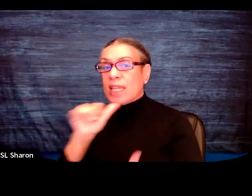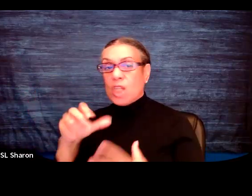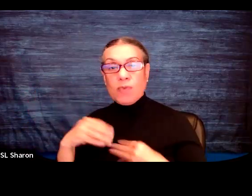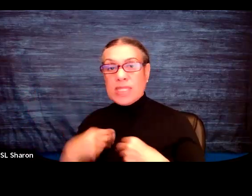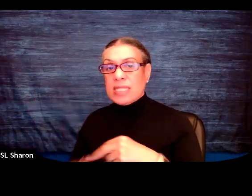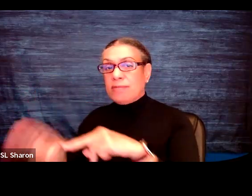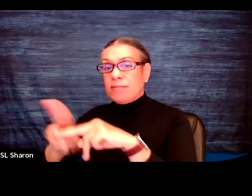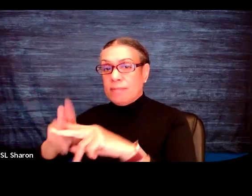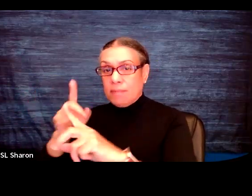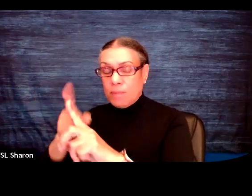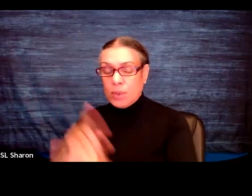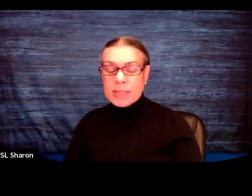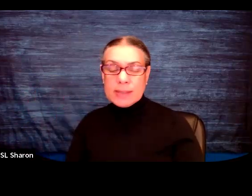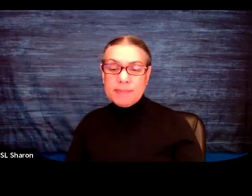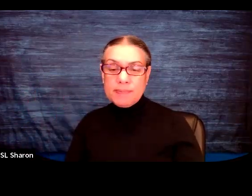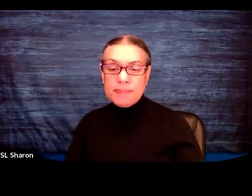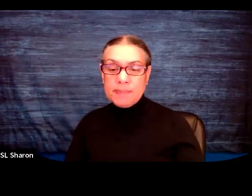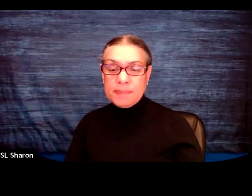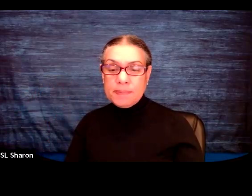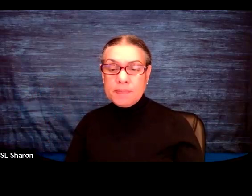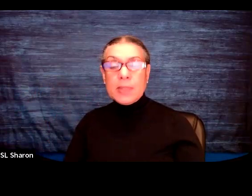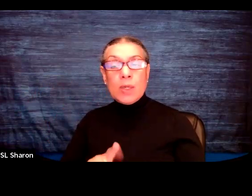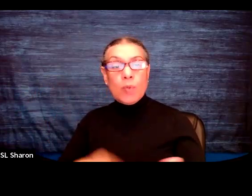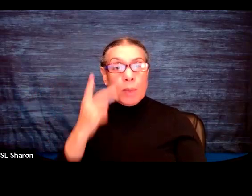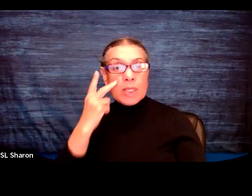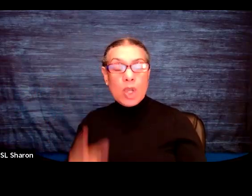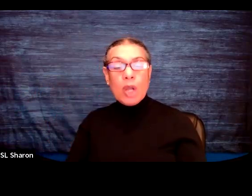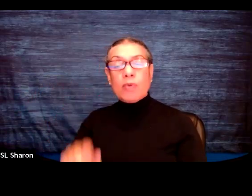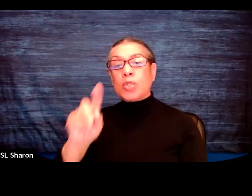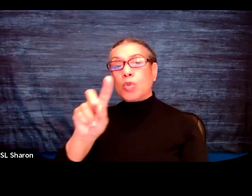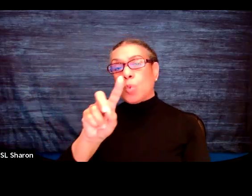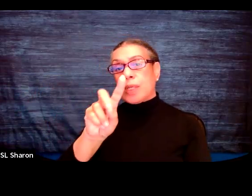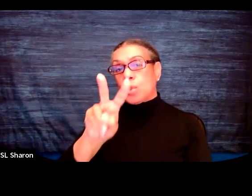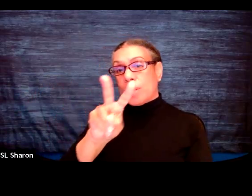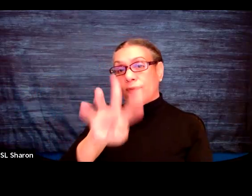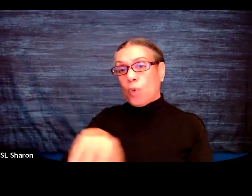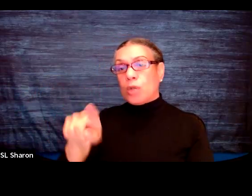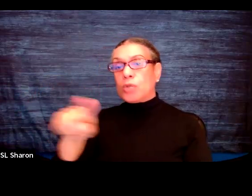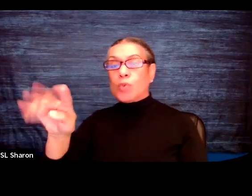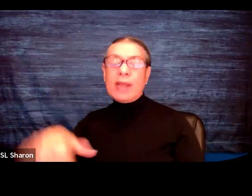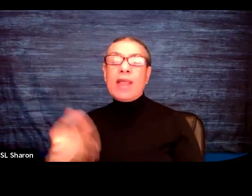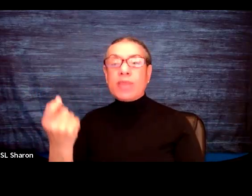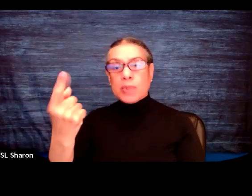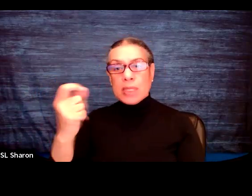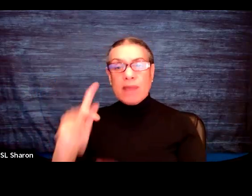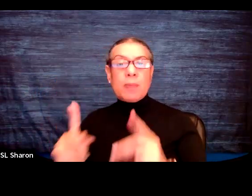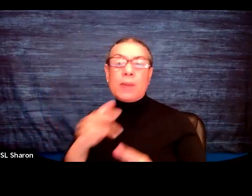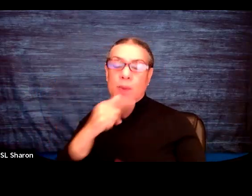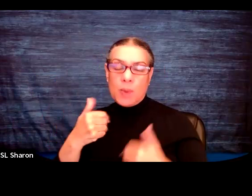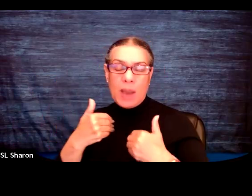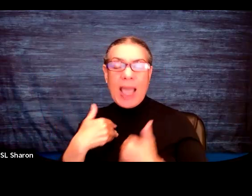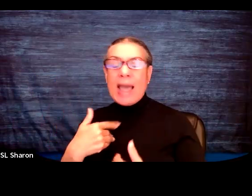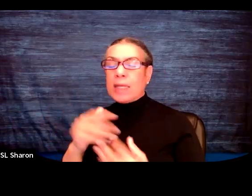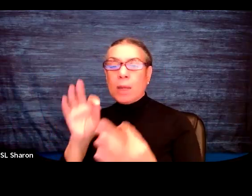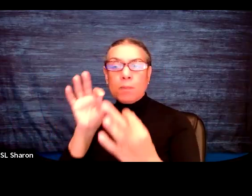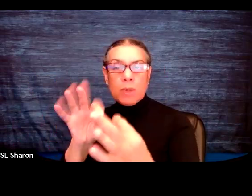points. And what we saw in the 24-25 application cycle was that there were 11 applicants with a perfect score of 100,